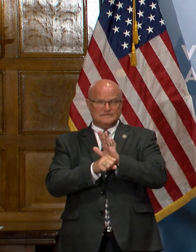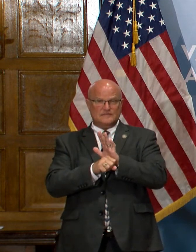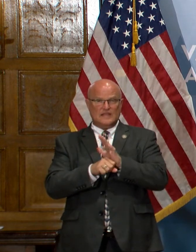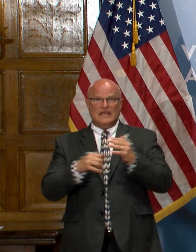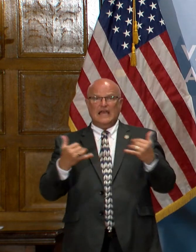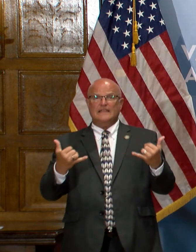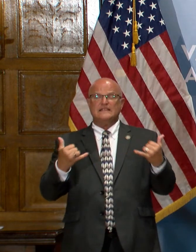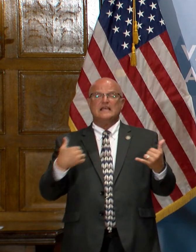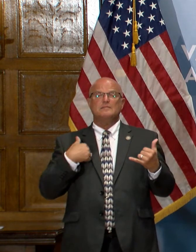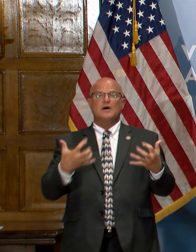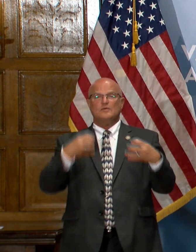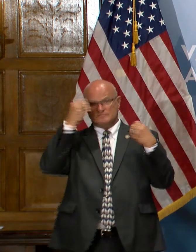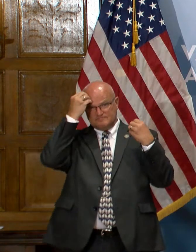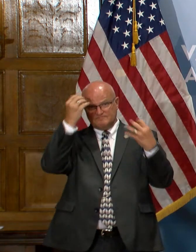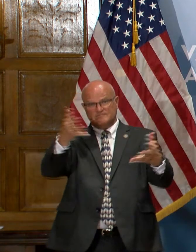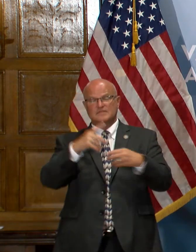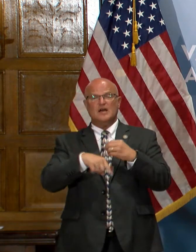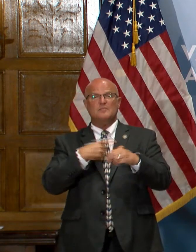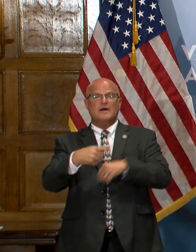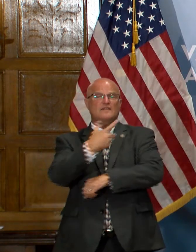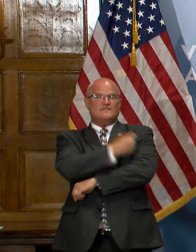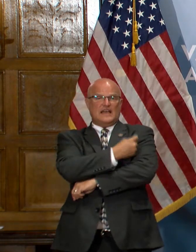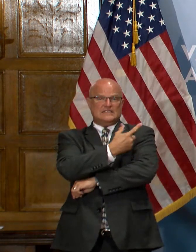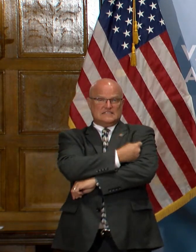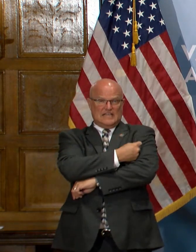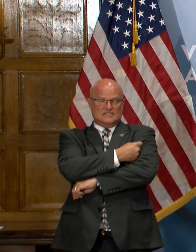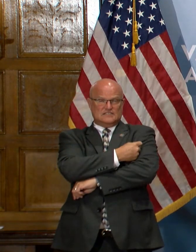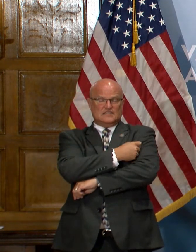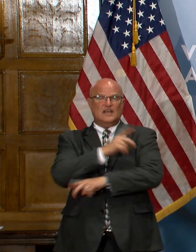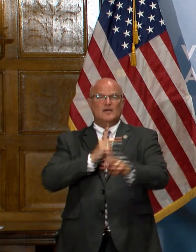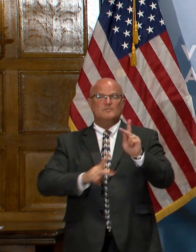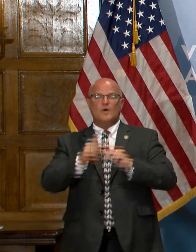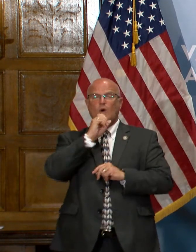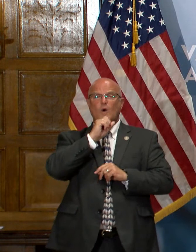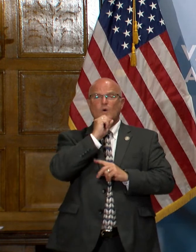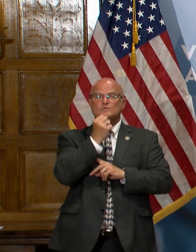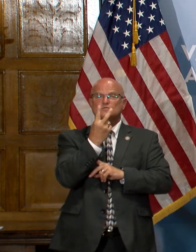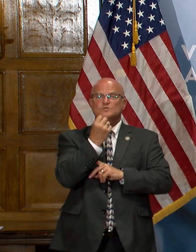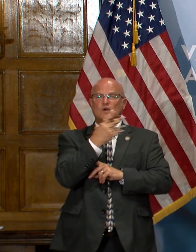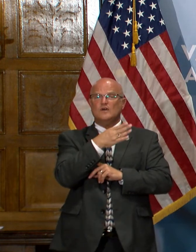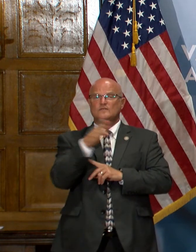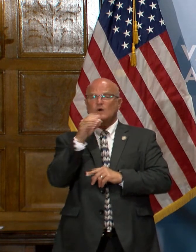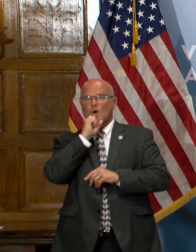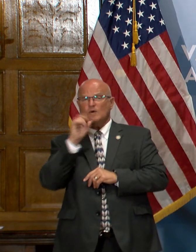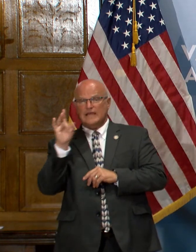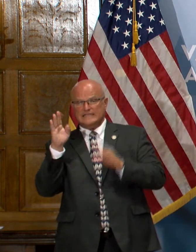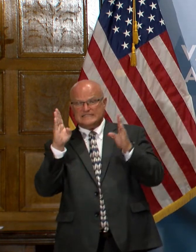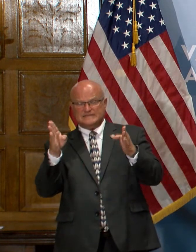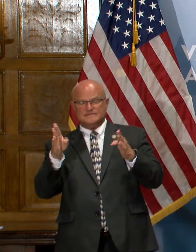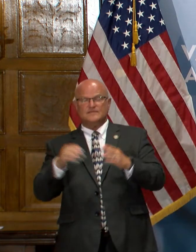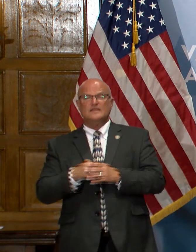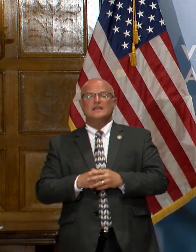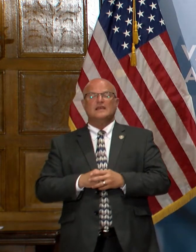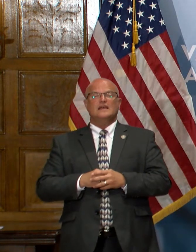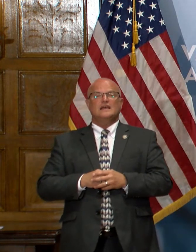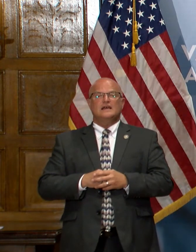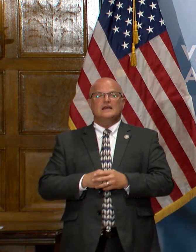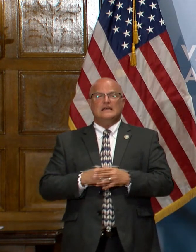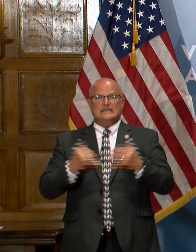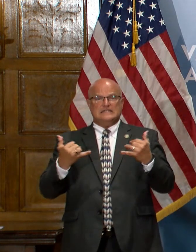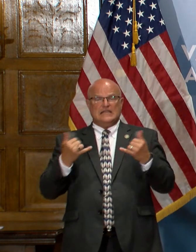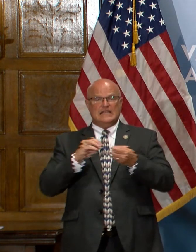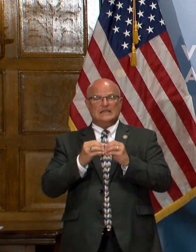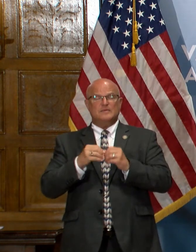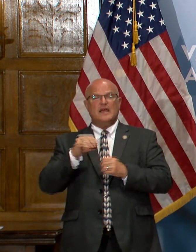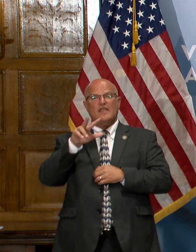At this time, I want to give you the information regarding vaccination of individuals 12 to 18 years of age. And at today's